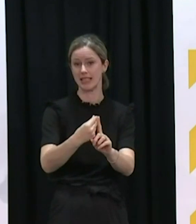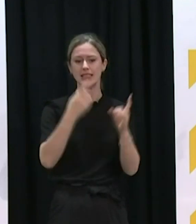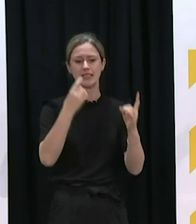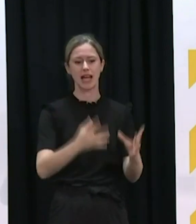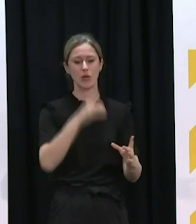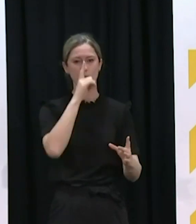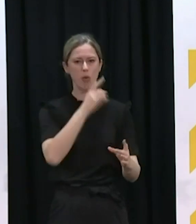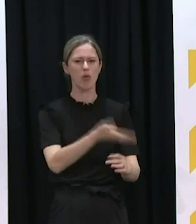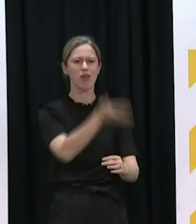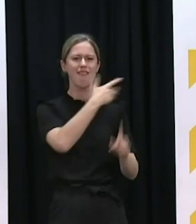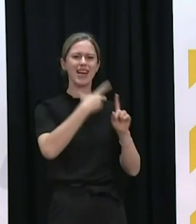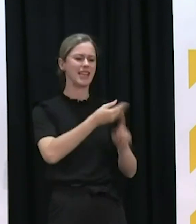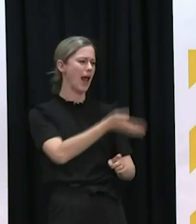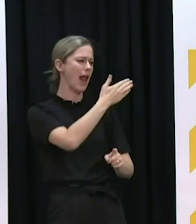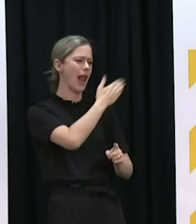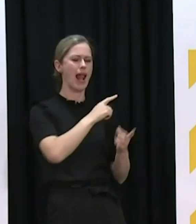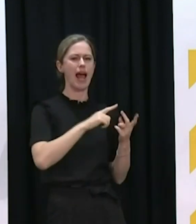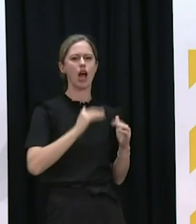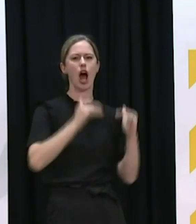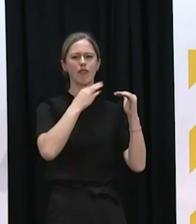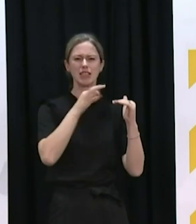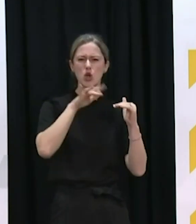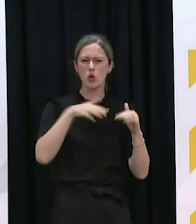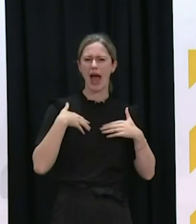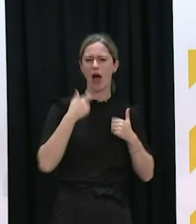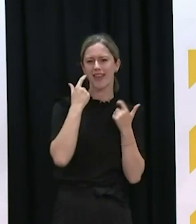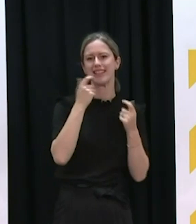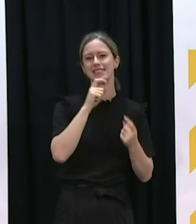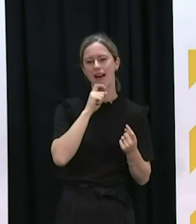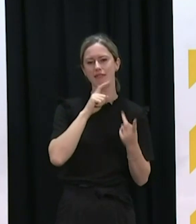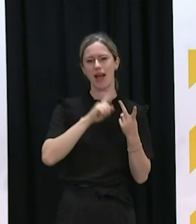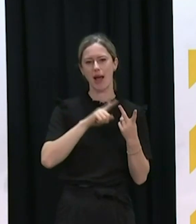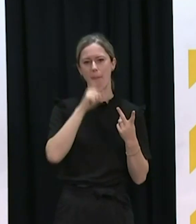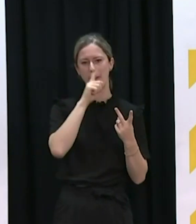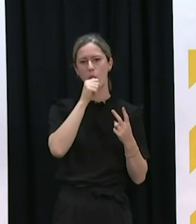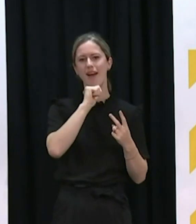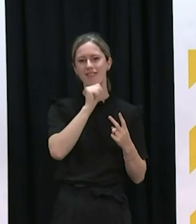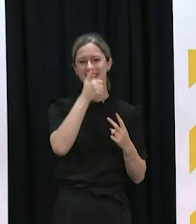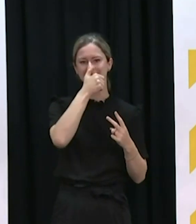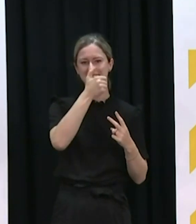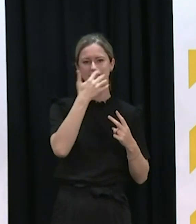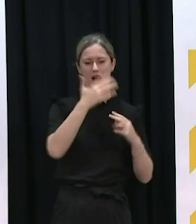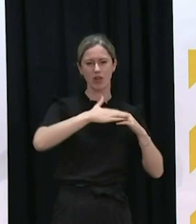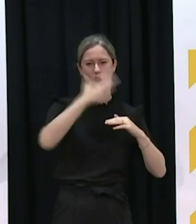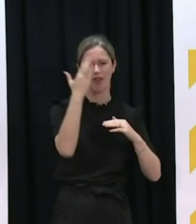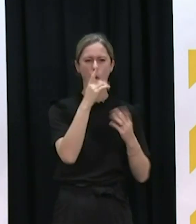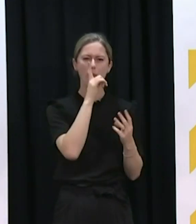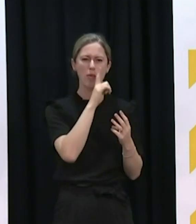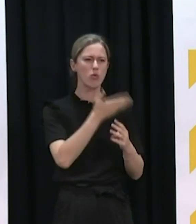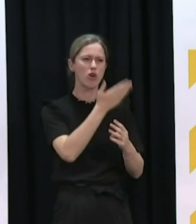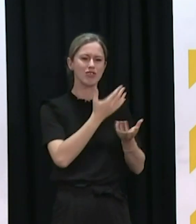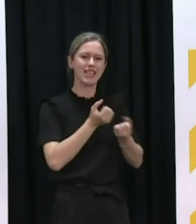who were vaccinated first and who are at the highest risk, which is our healthcare staff and our people 65 and over, and those who were vaccinated